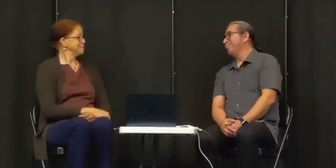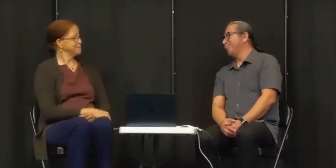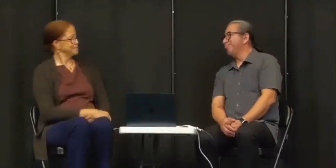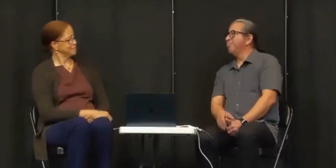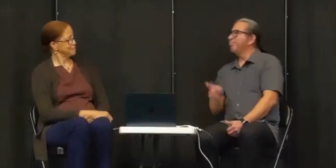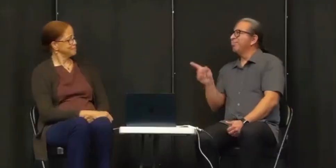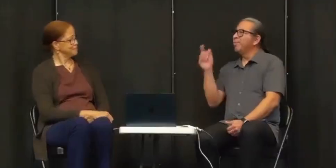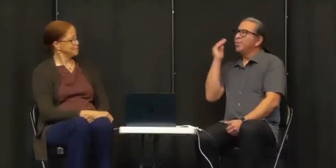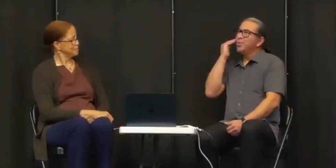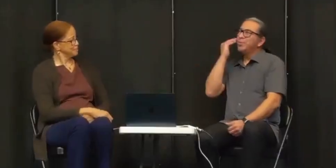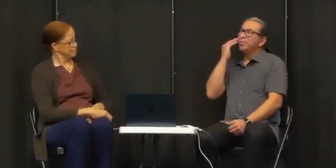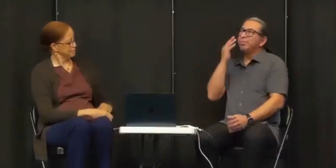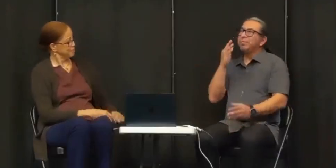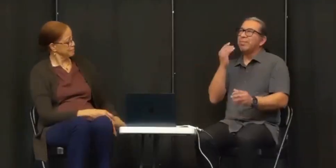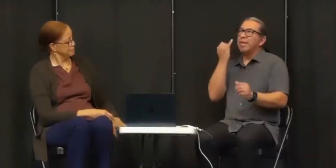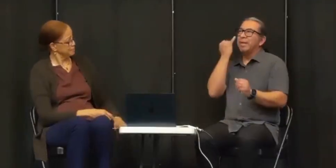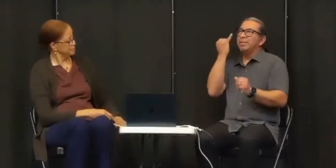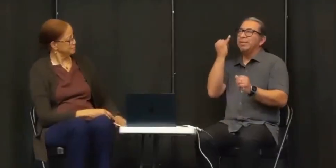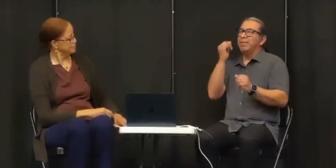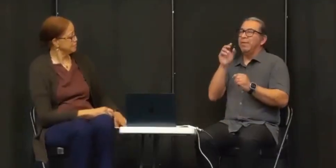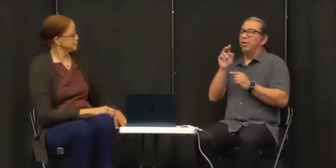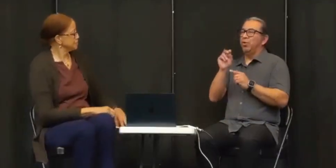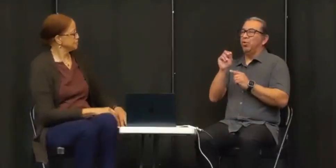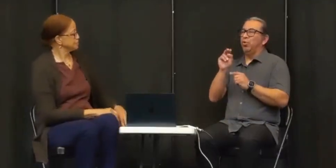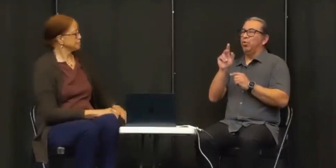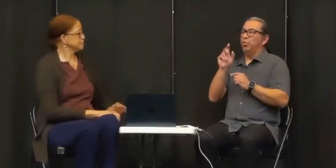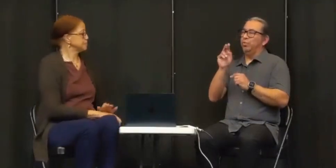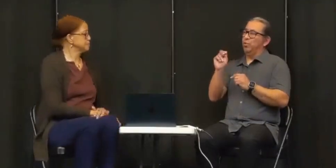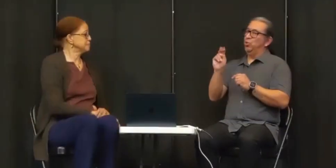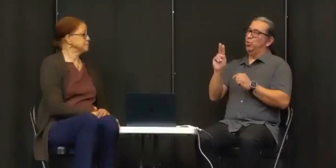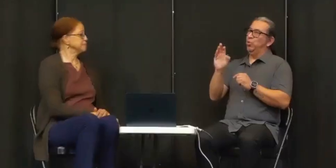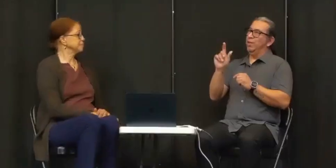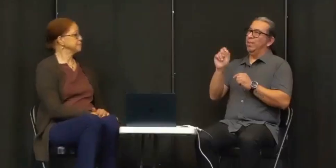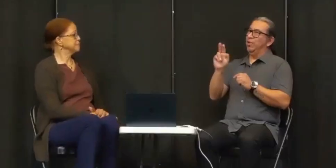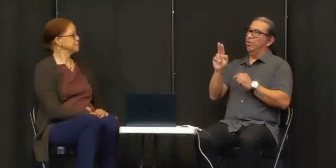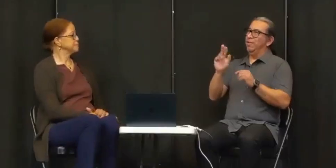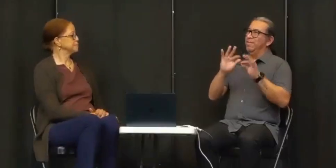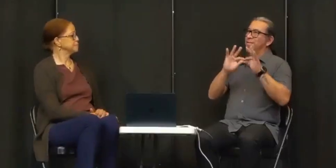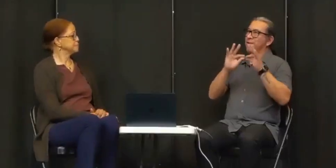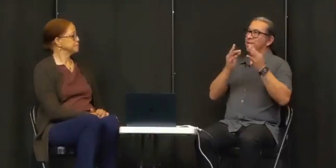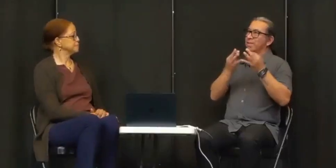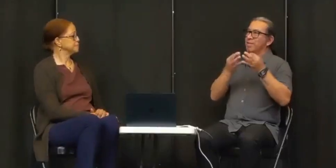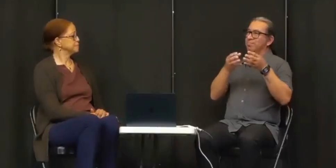their confidence to communicate with us. You know,